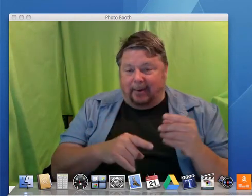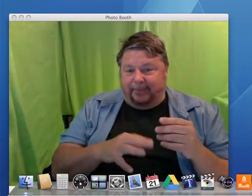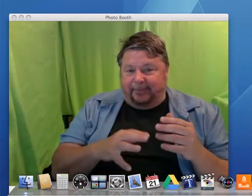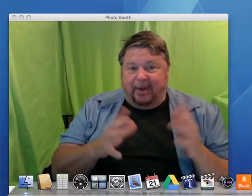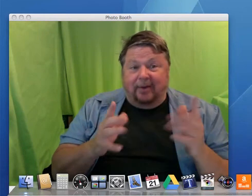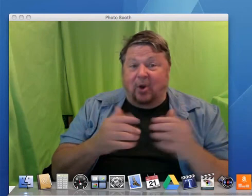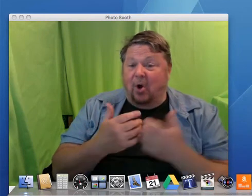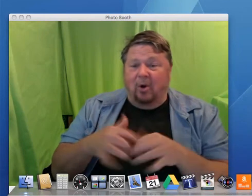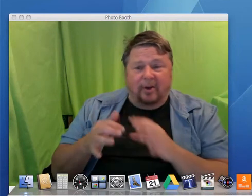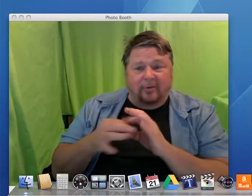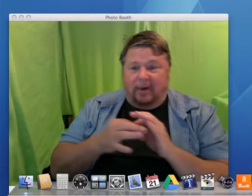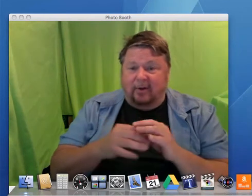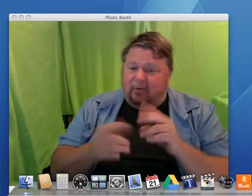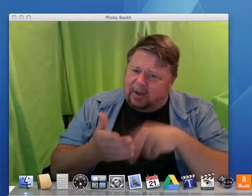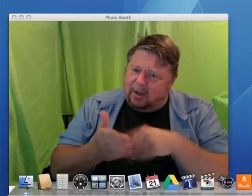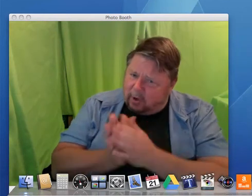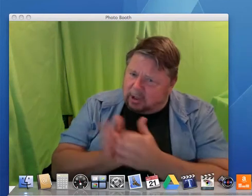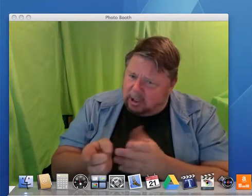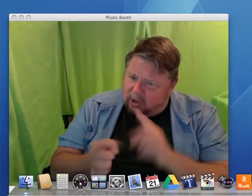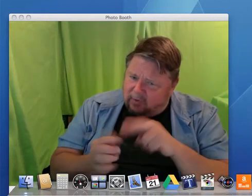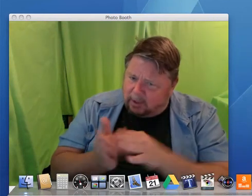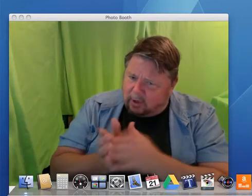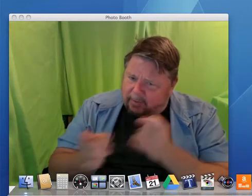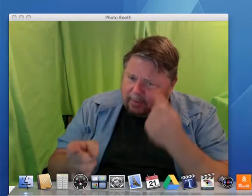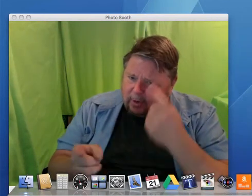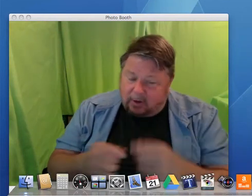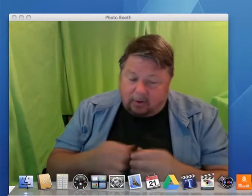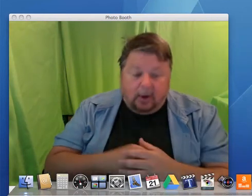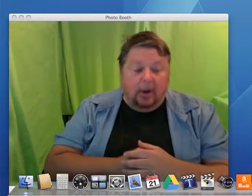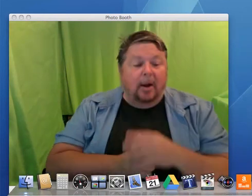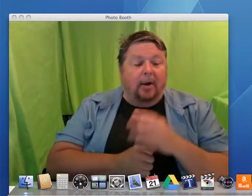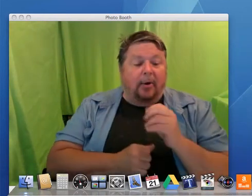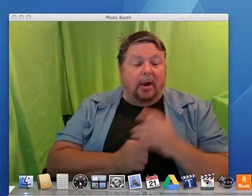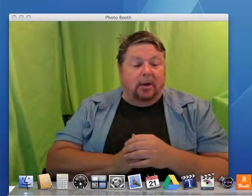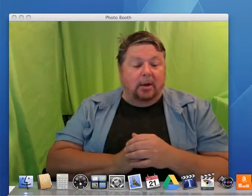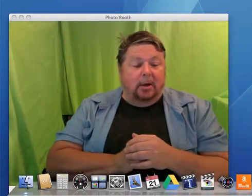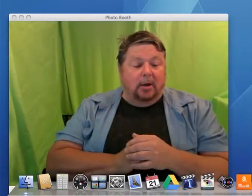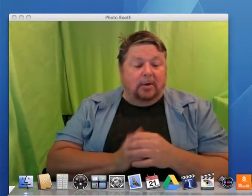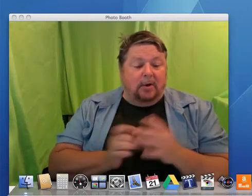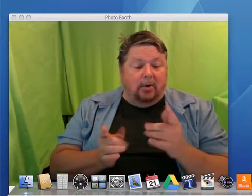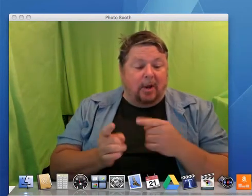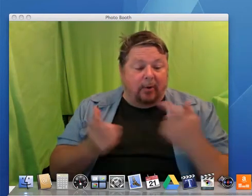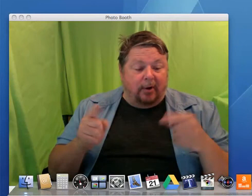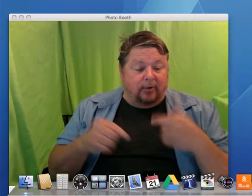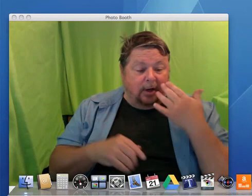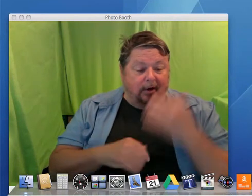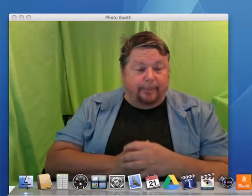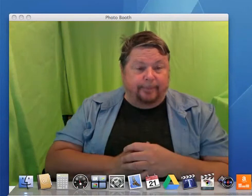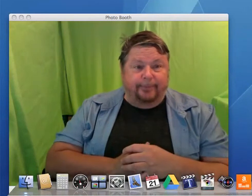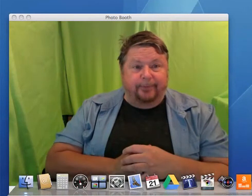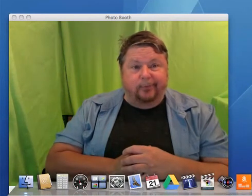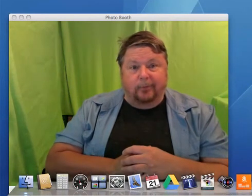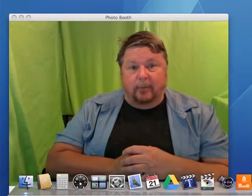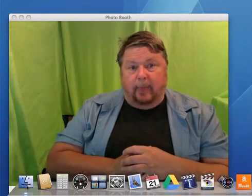Anyway, it's all this related stuff. Read the book. Read the book. Okay? So now what else do you need to know?